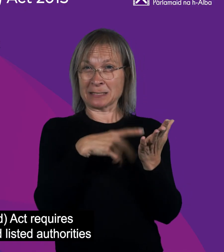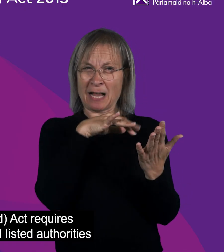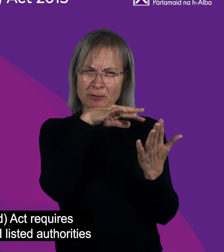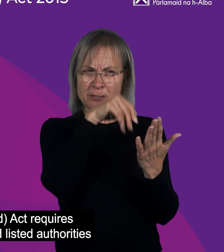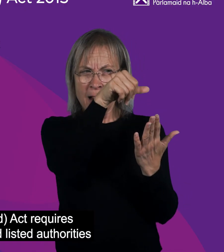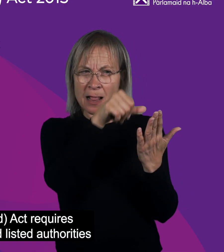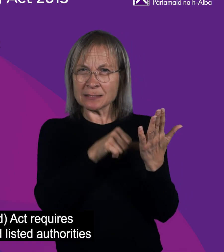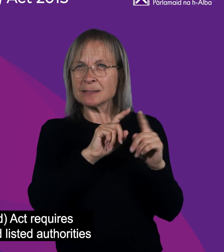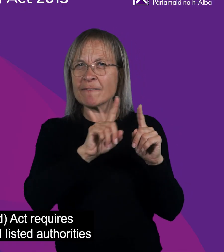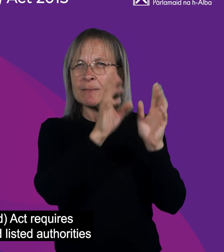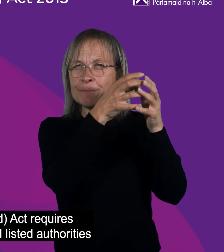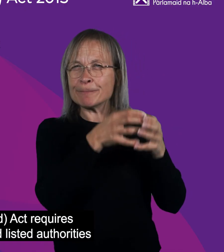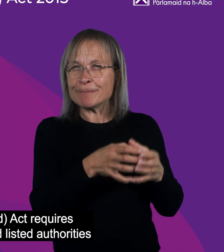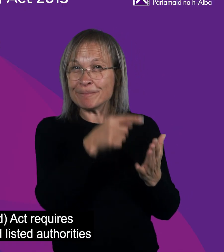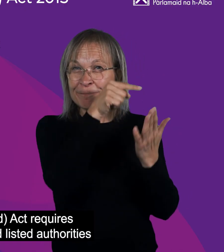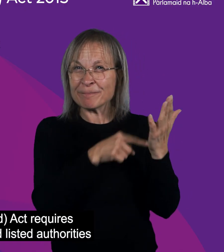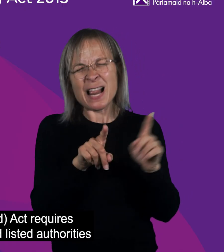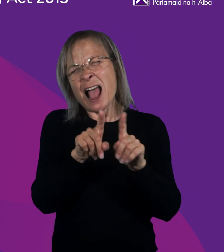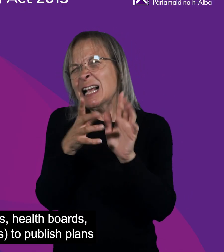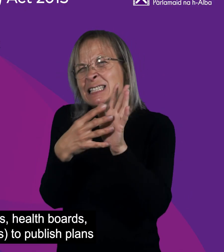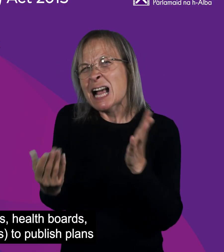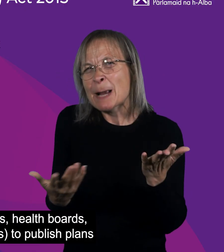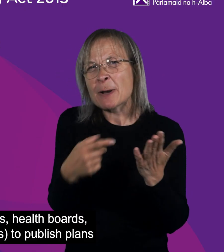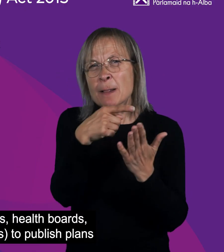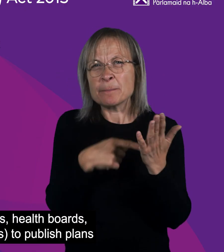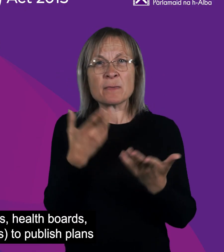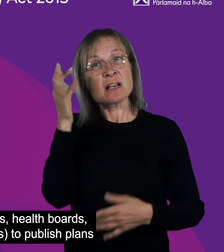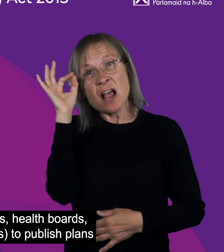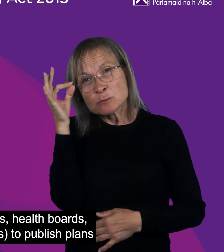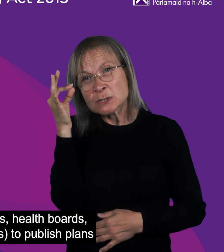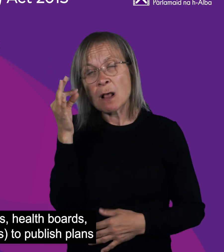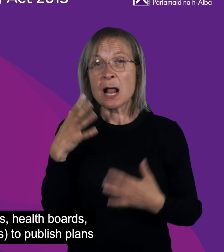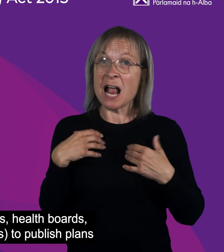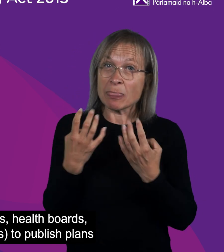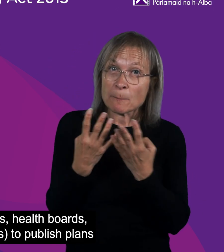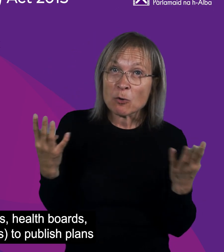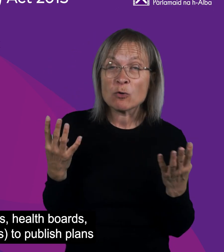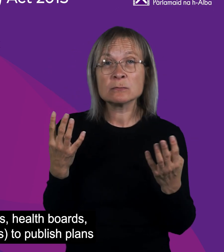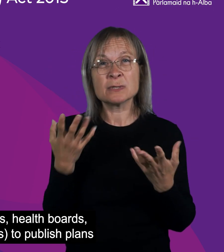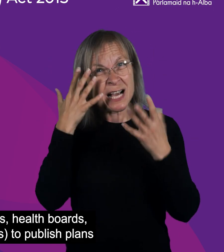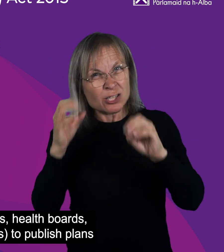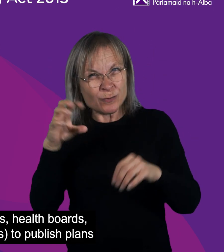educational institutions, to publish plans every 6 years detailing how they will promote BSL.